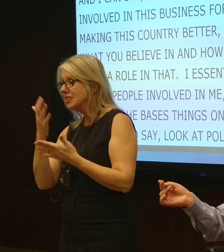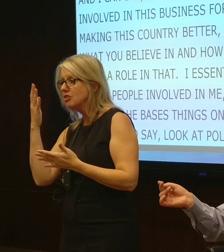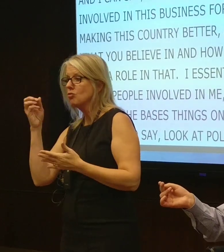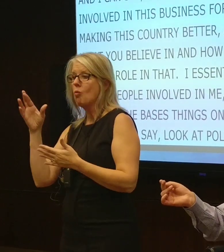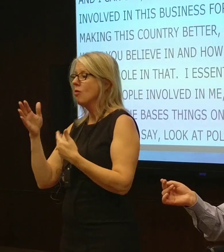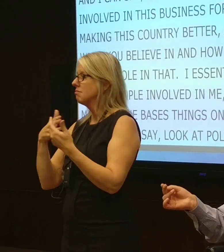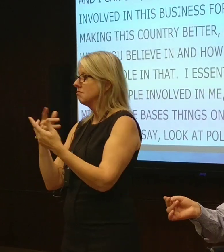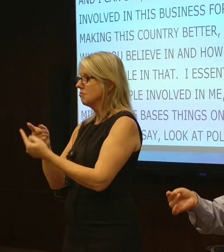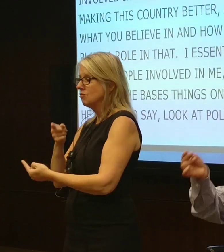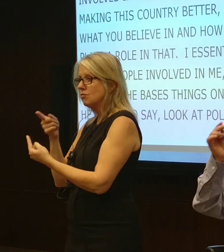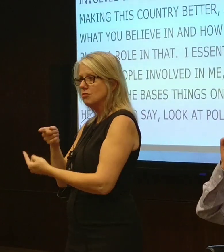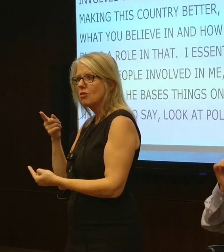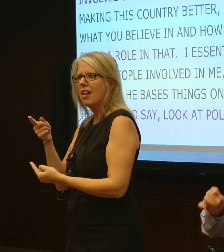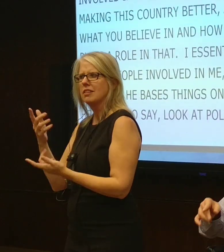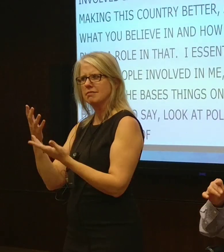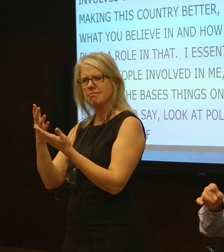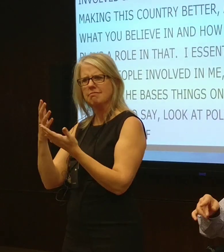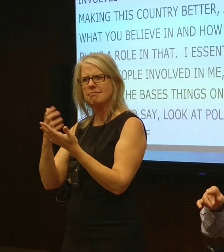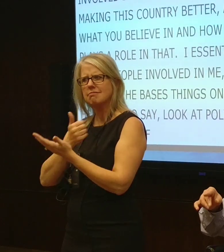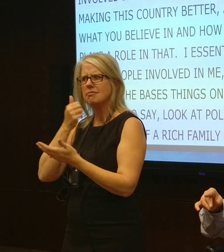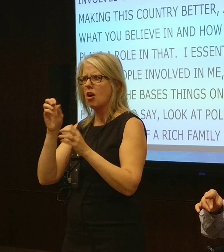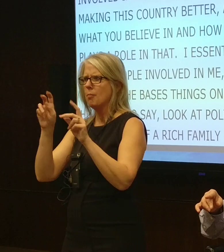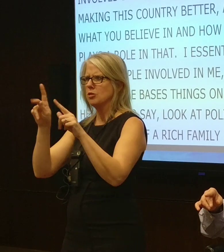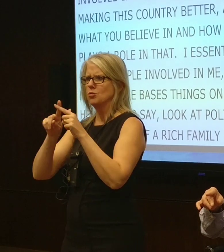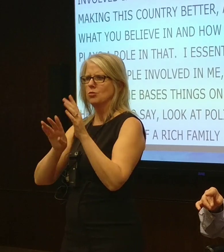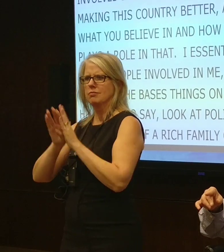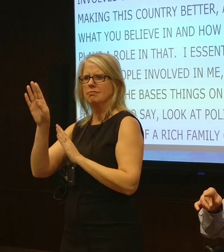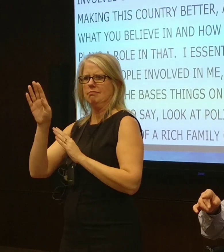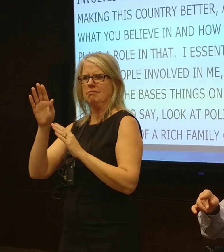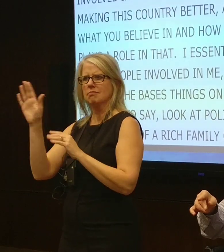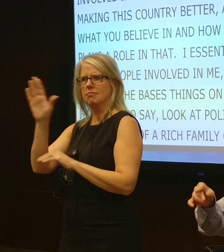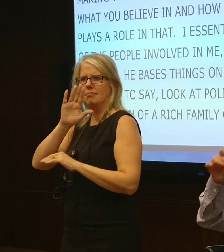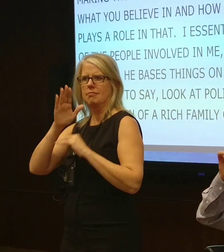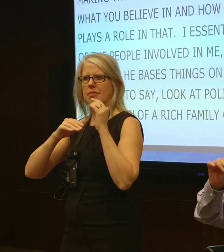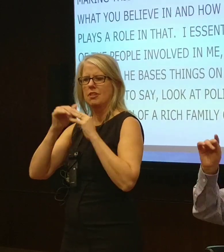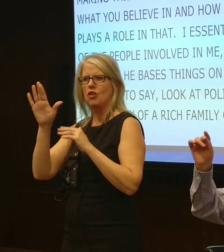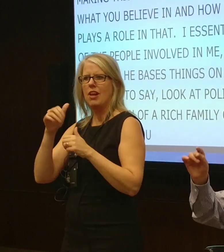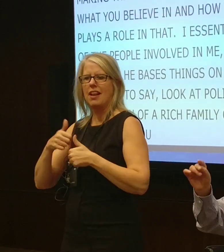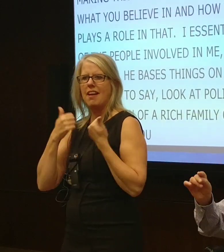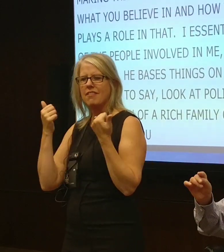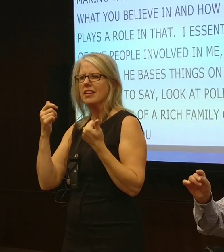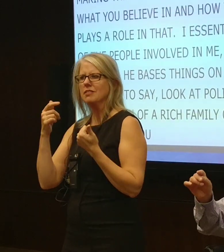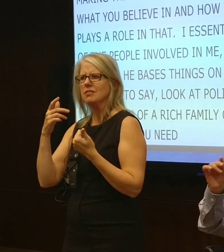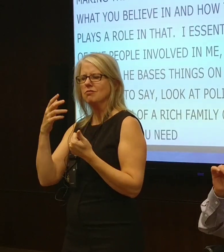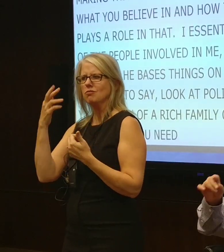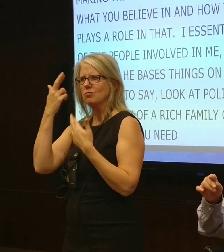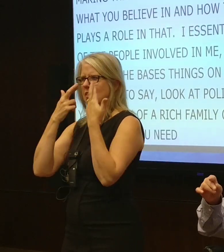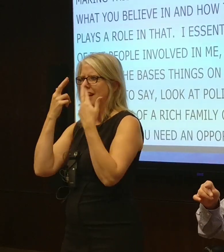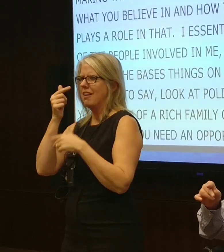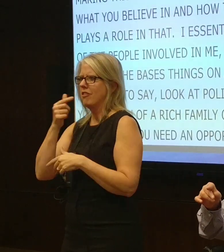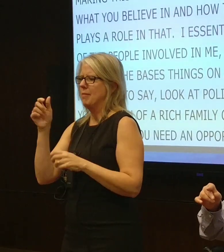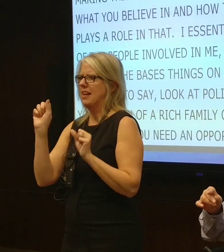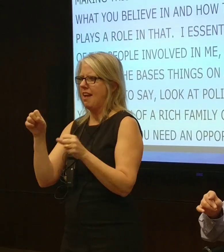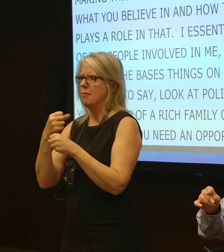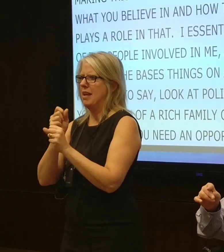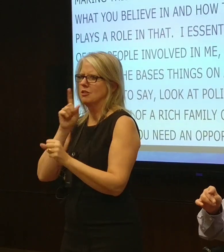struggles, you get an opportunity to build your life. There's ways government can do that to ensure